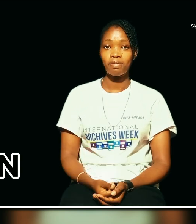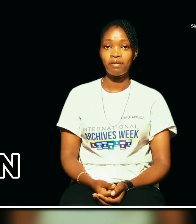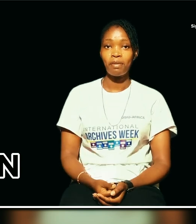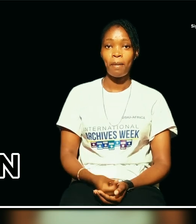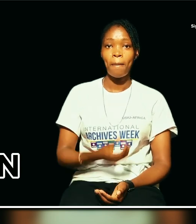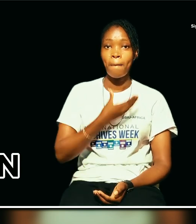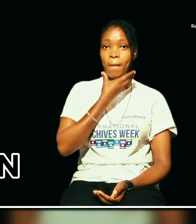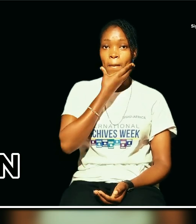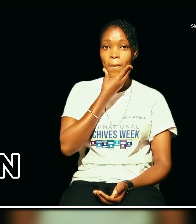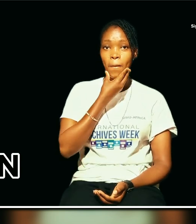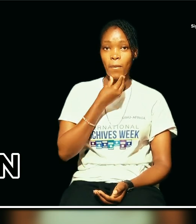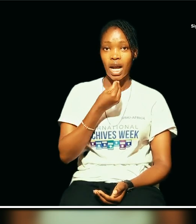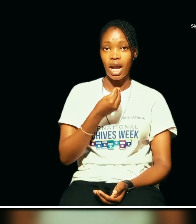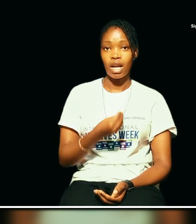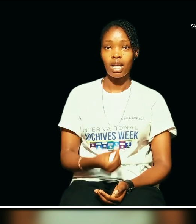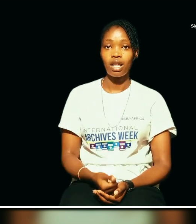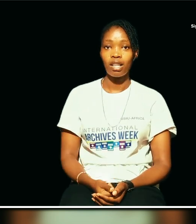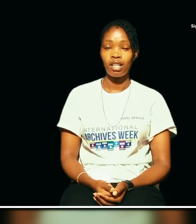man,